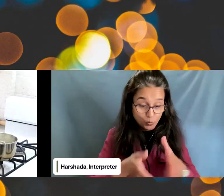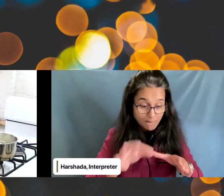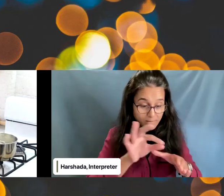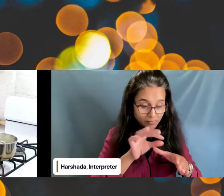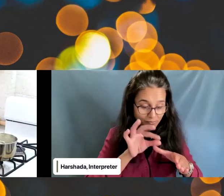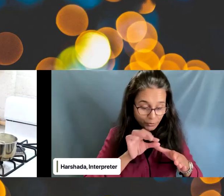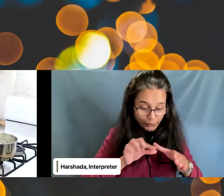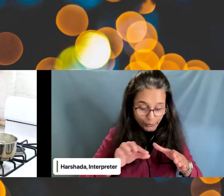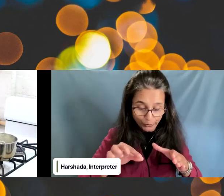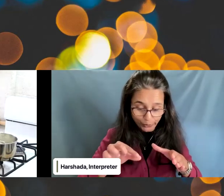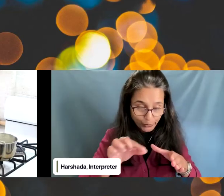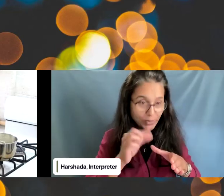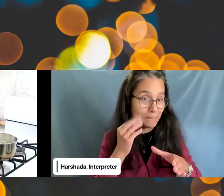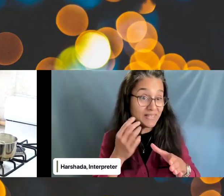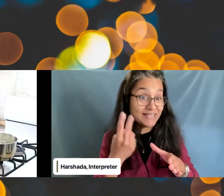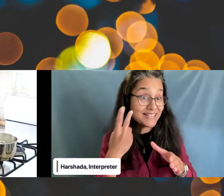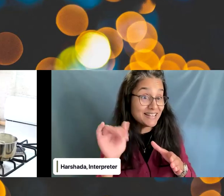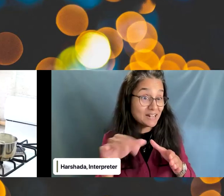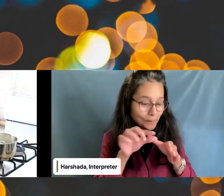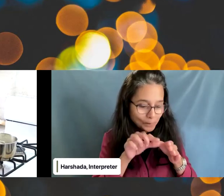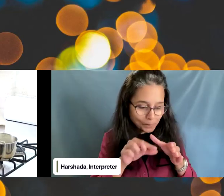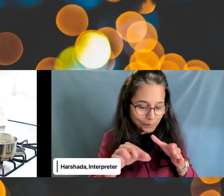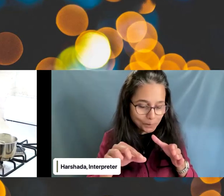This is how I like to fill it up.